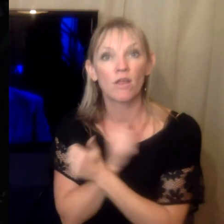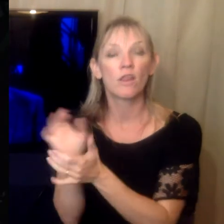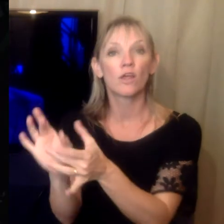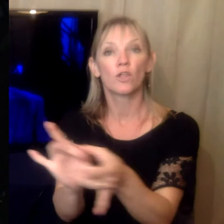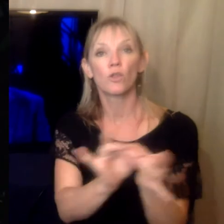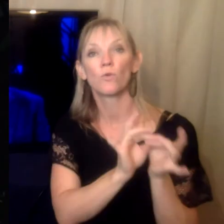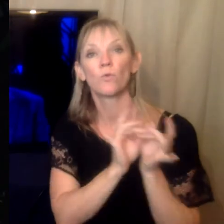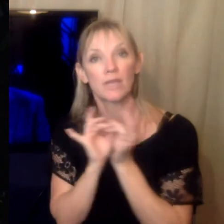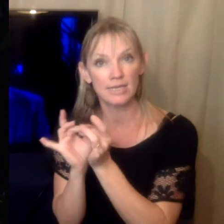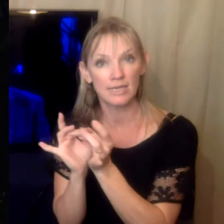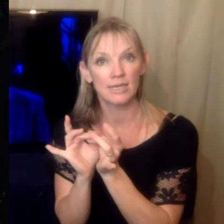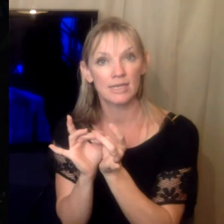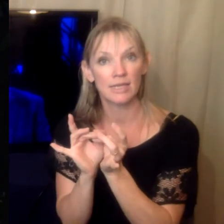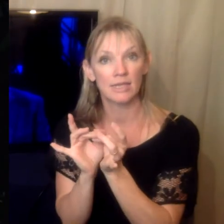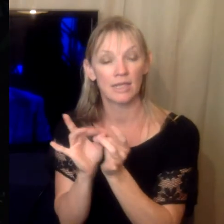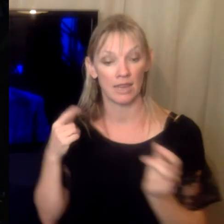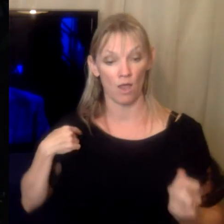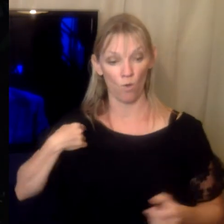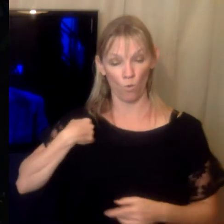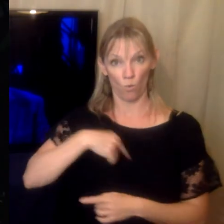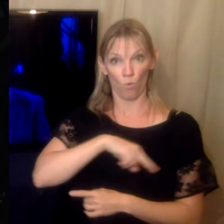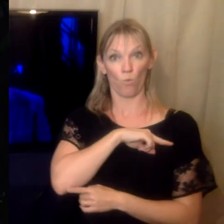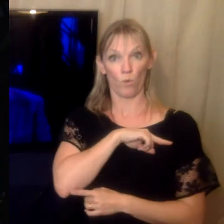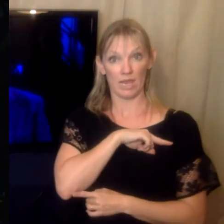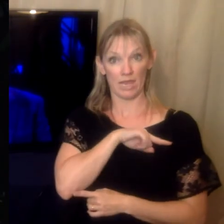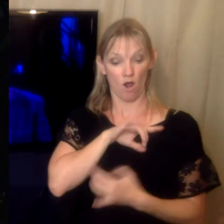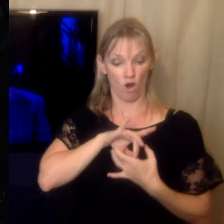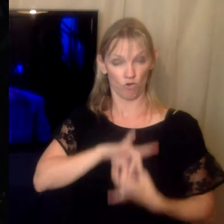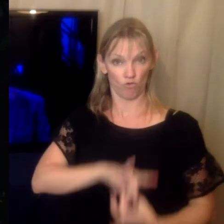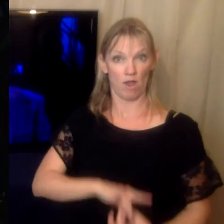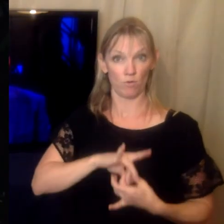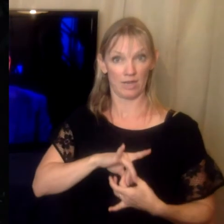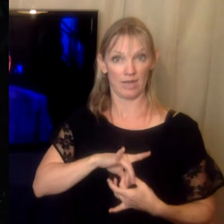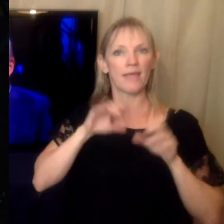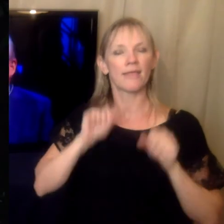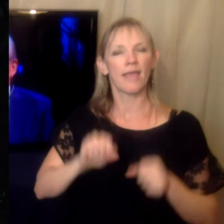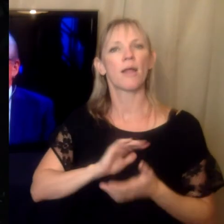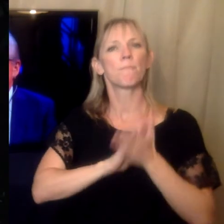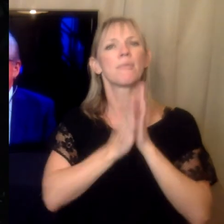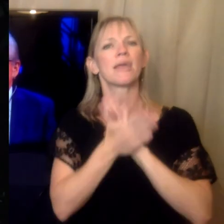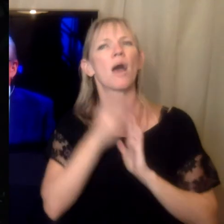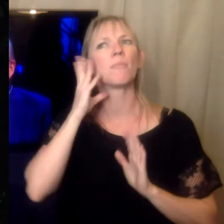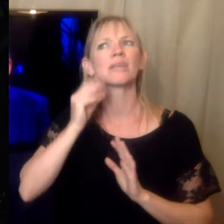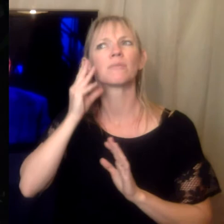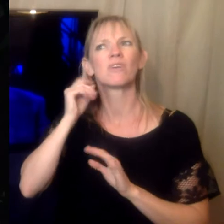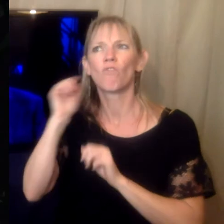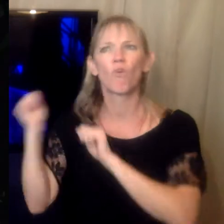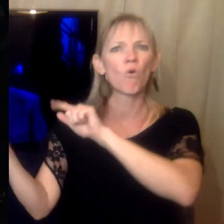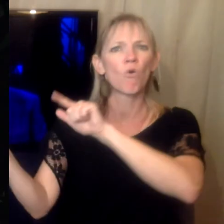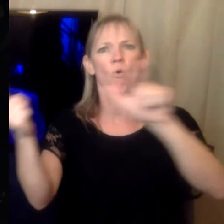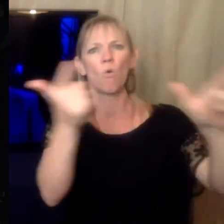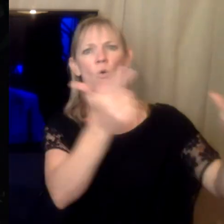unity in which we are grounded can become an experienced reality.